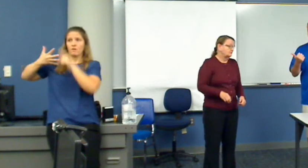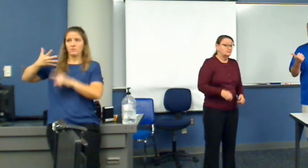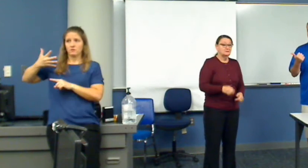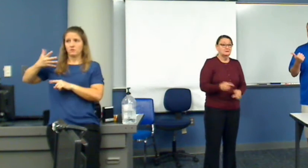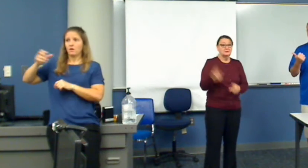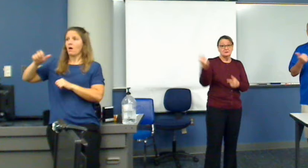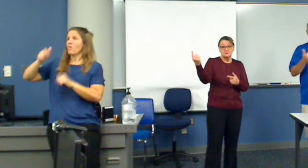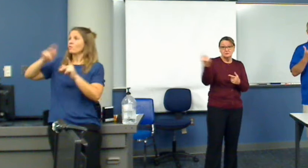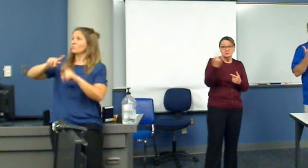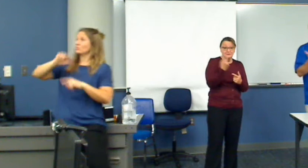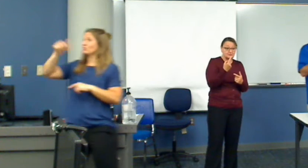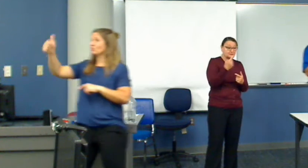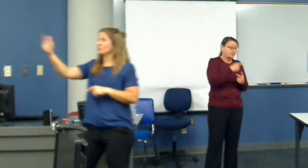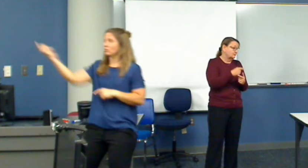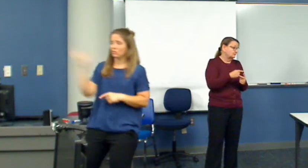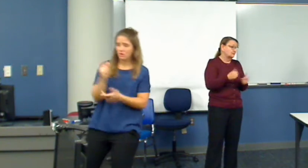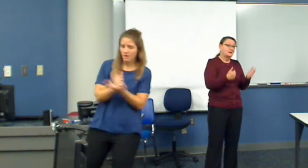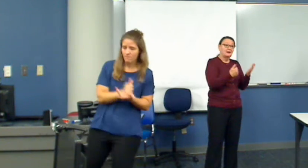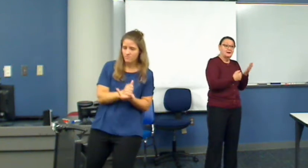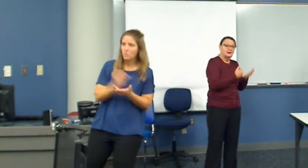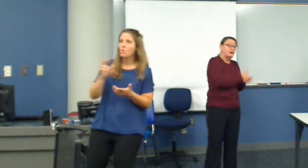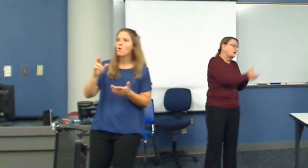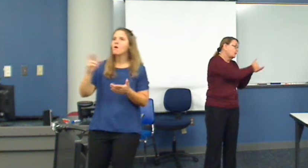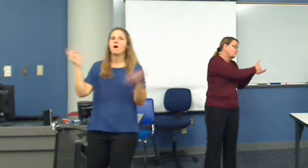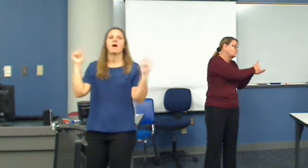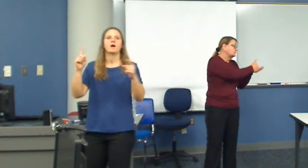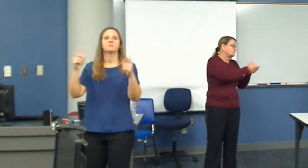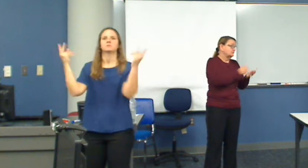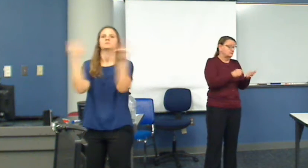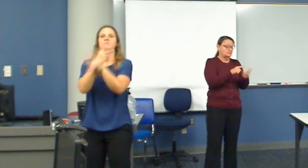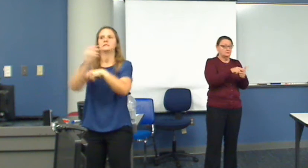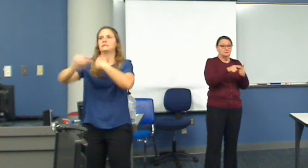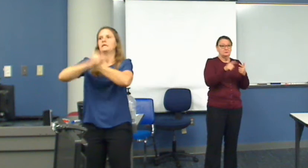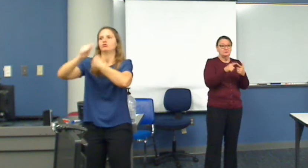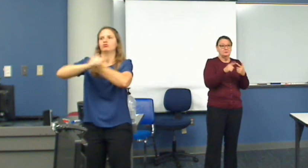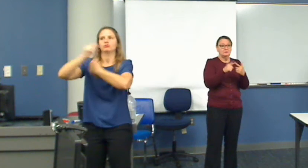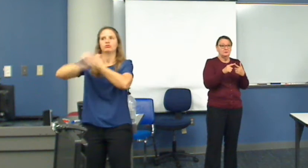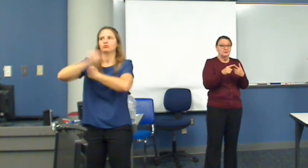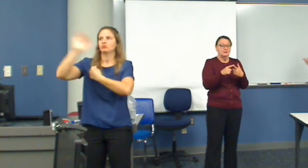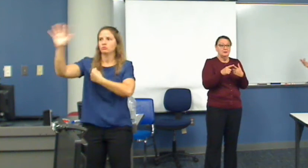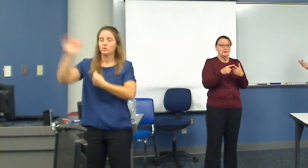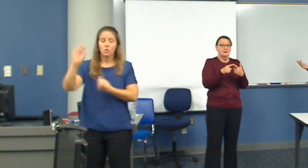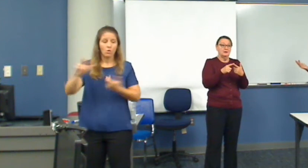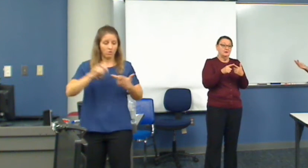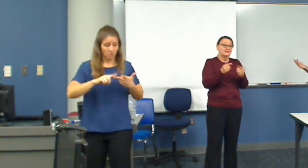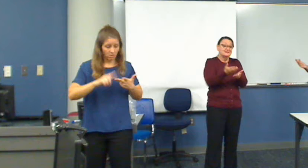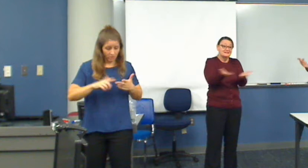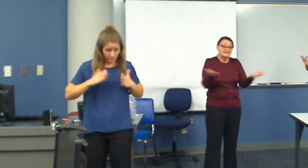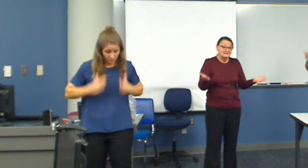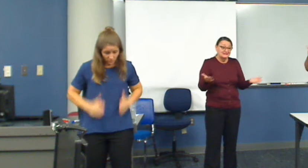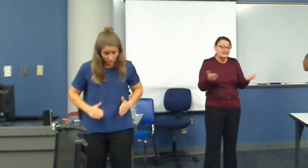over. The scene becomes unsafe. The victim shows signs of life.